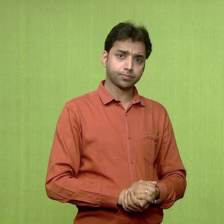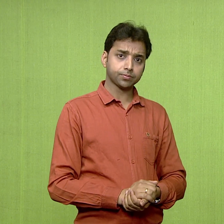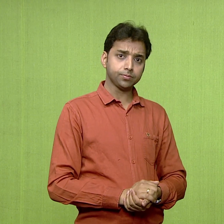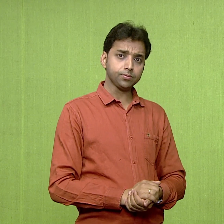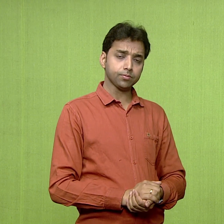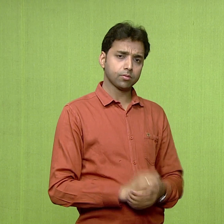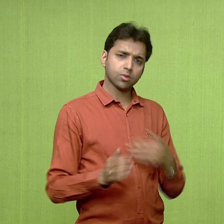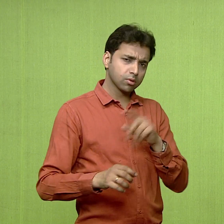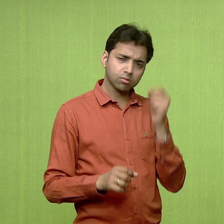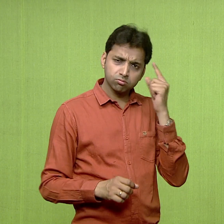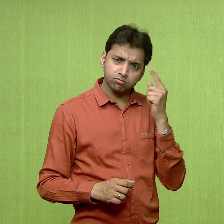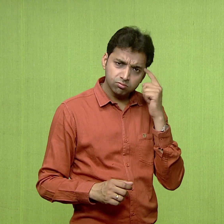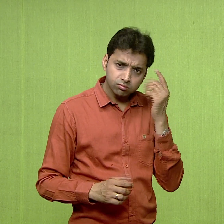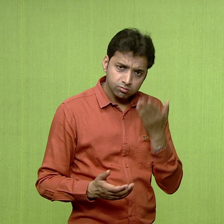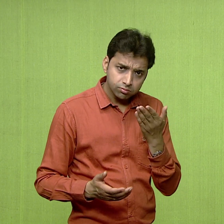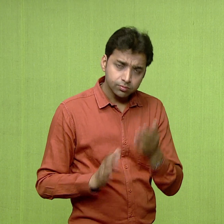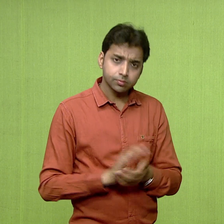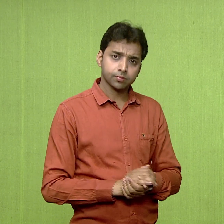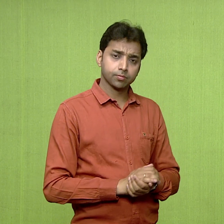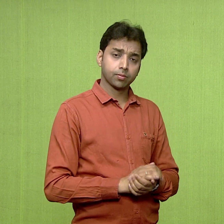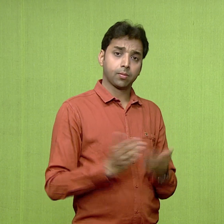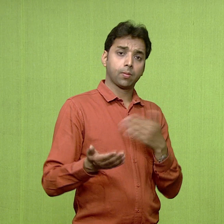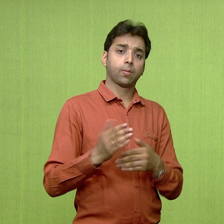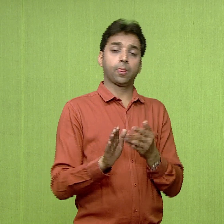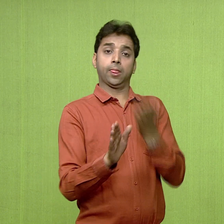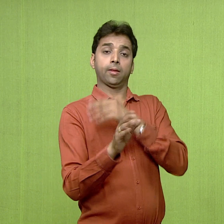Do you know that students from China